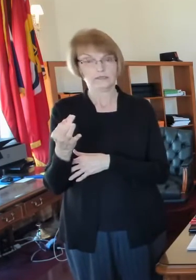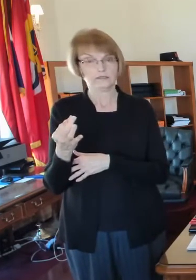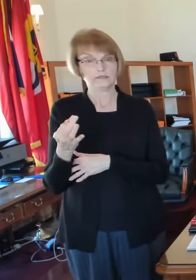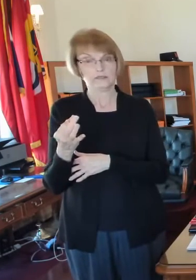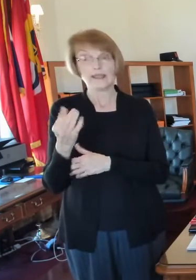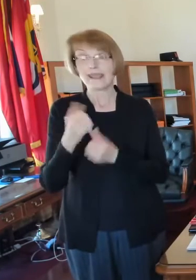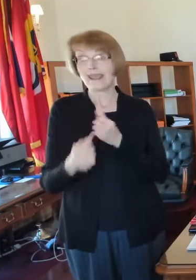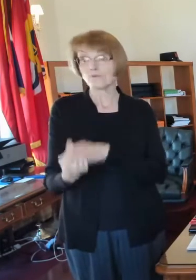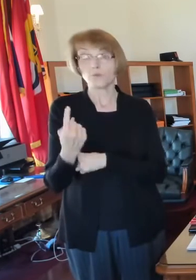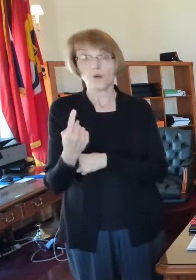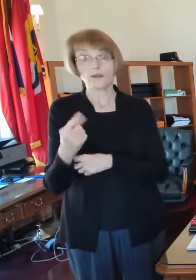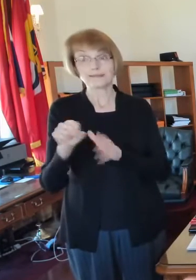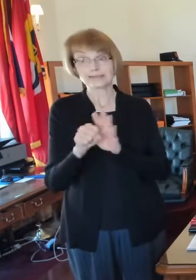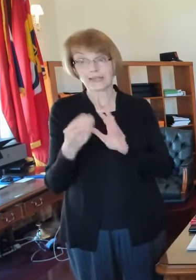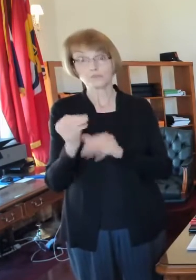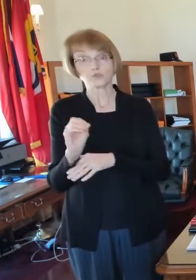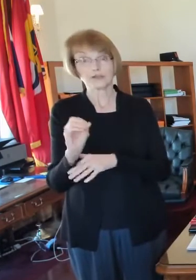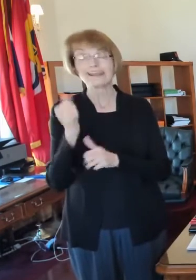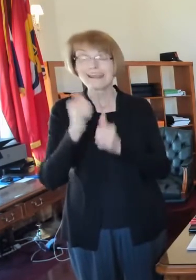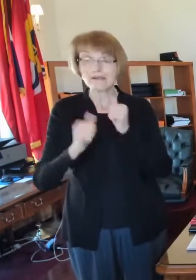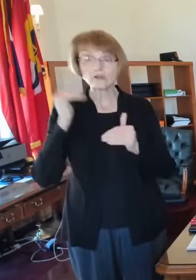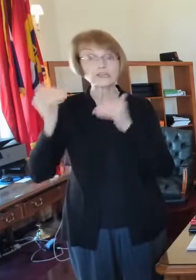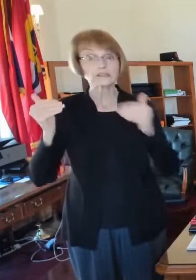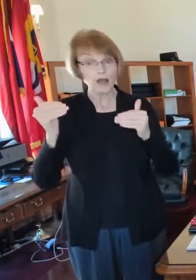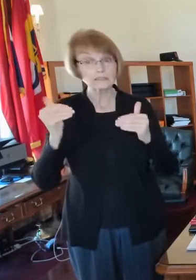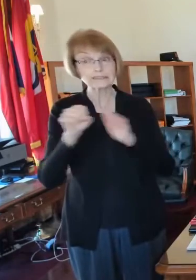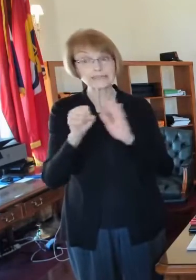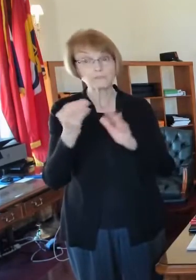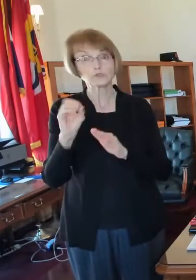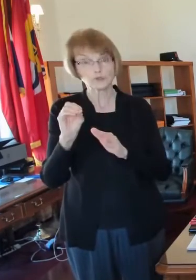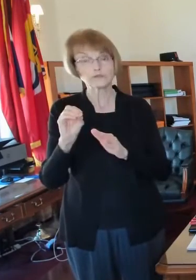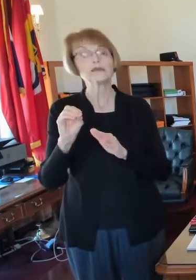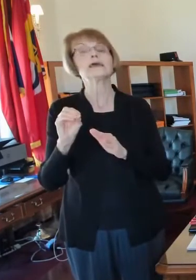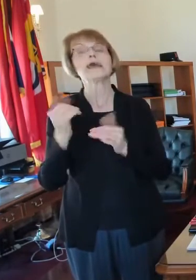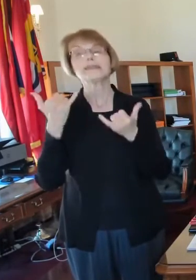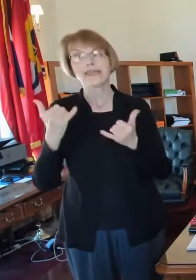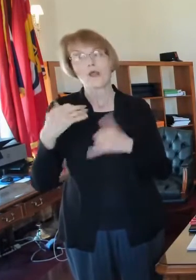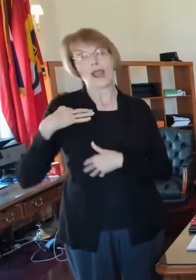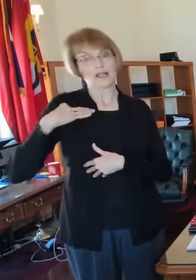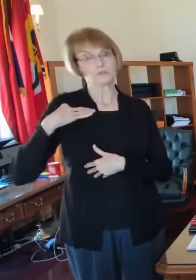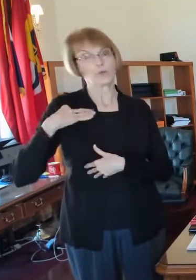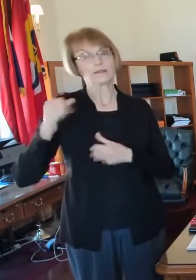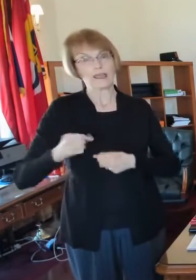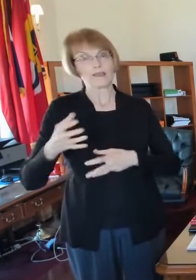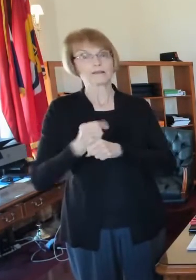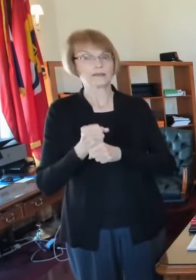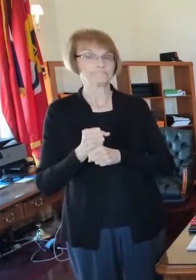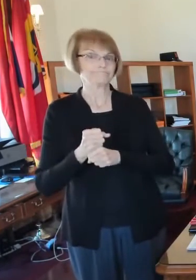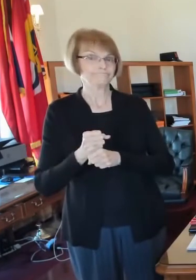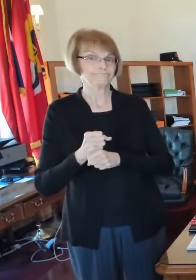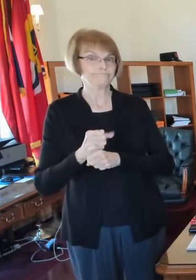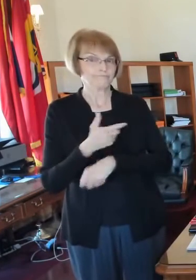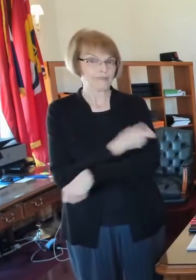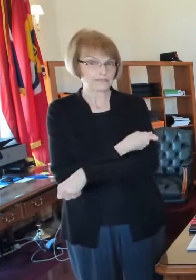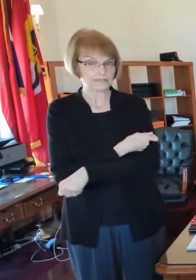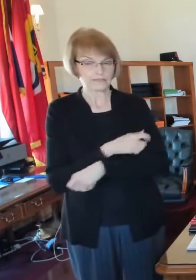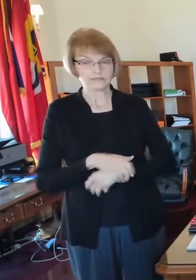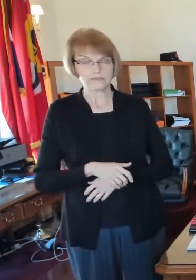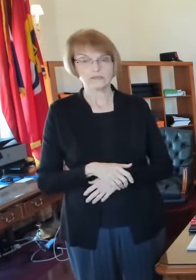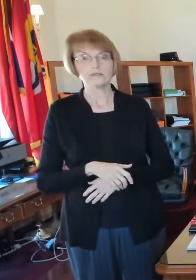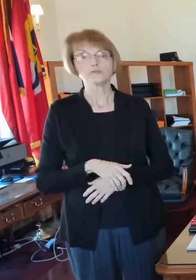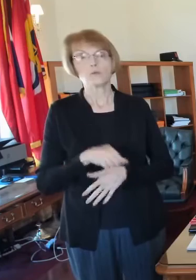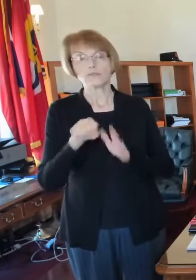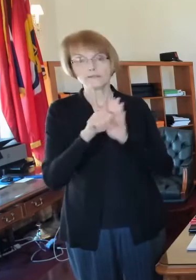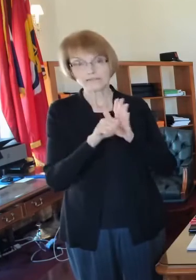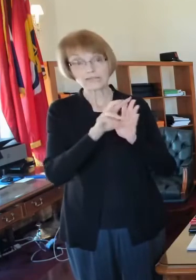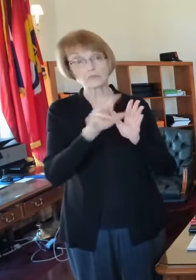that everyone in the state of Missouri, every adult in the state of Missouri becomes eligible to receive the vaccine. So get on the state's